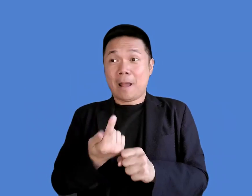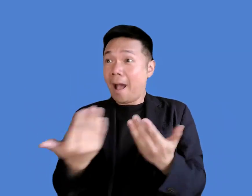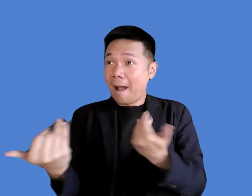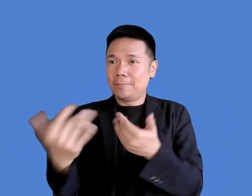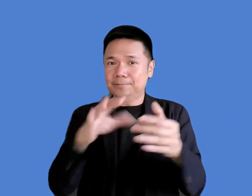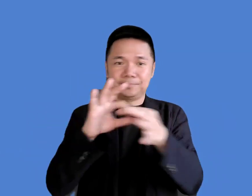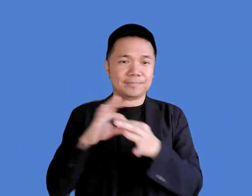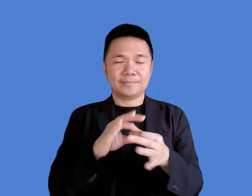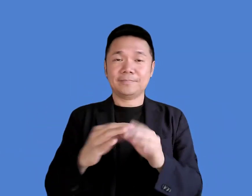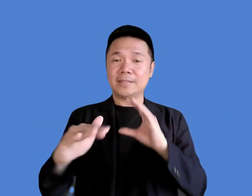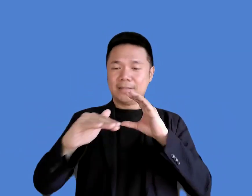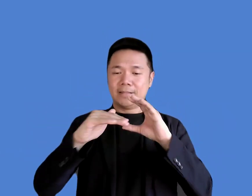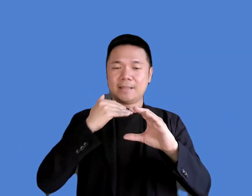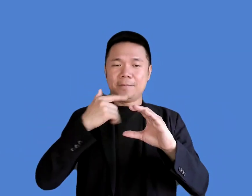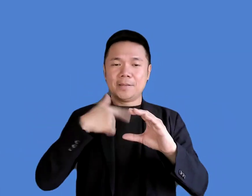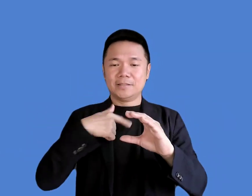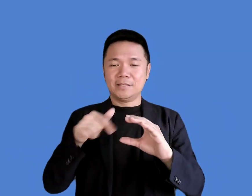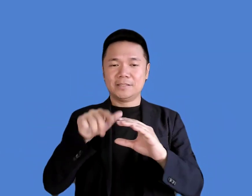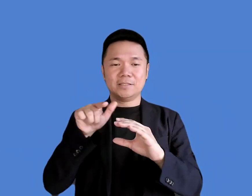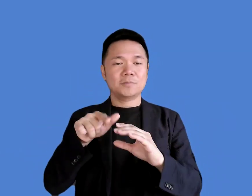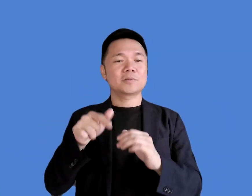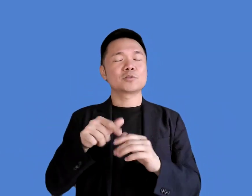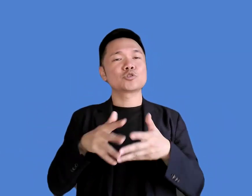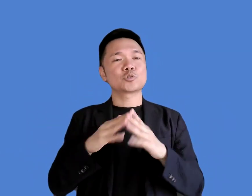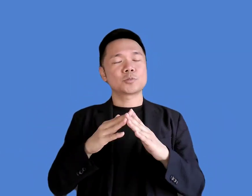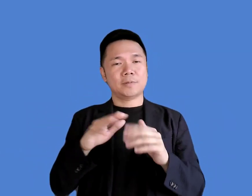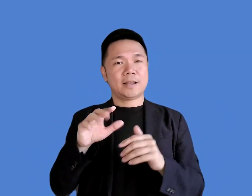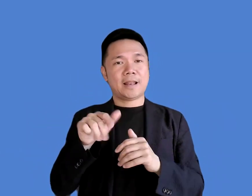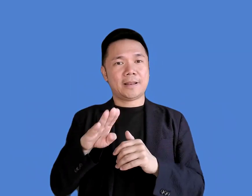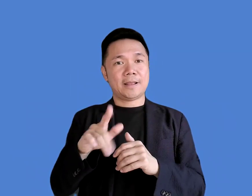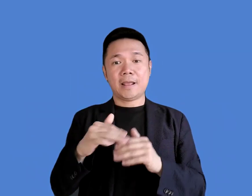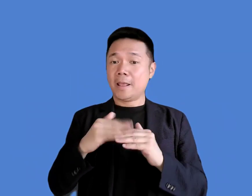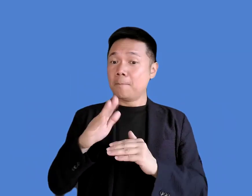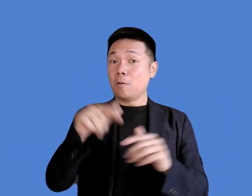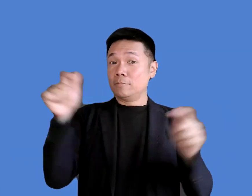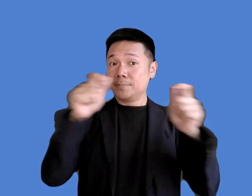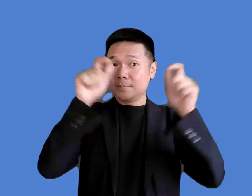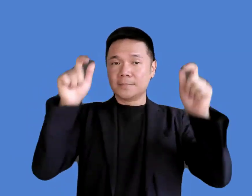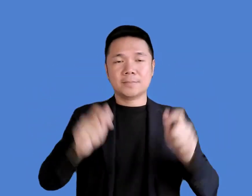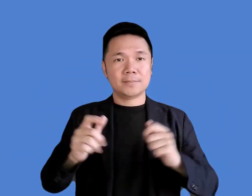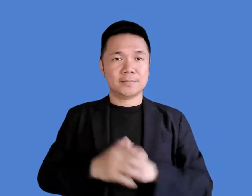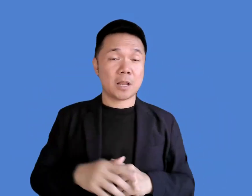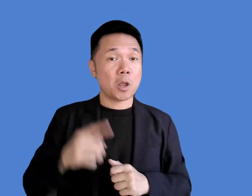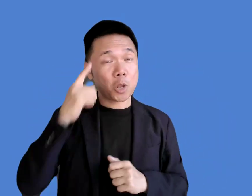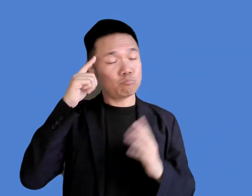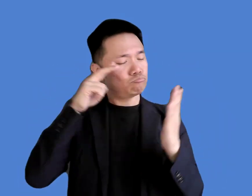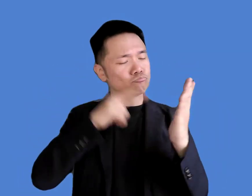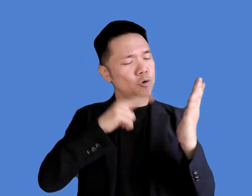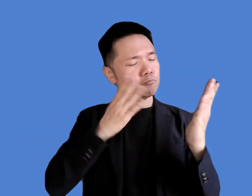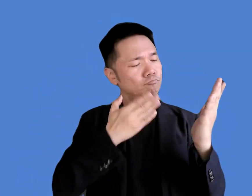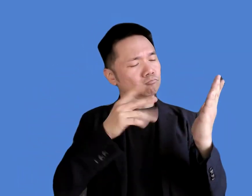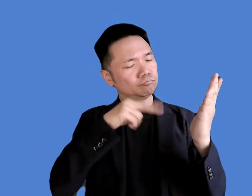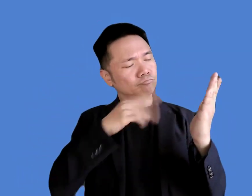at genderactionlab.org. And you can download the information brief today and read a little bit more.